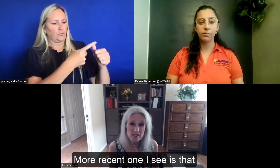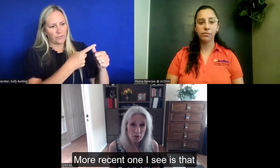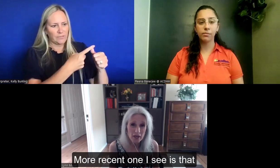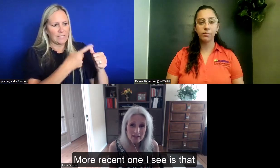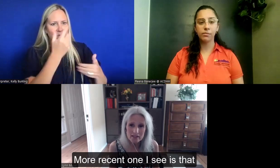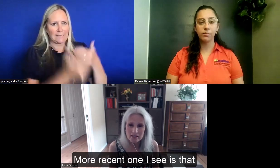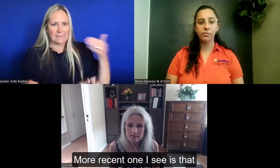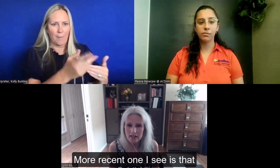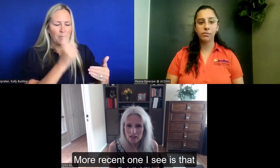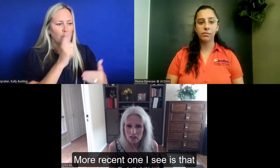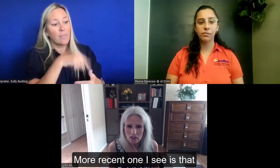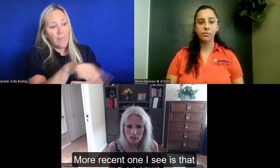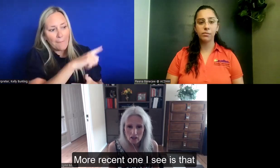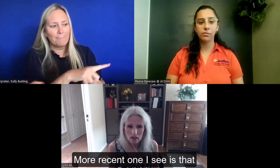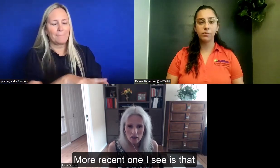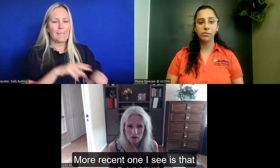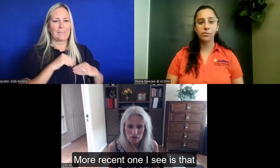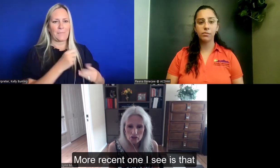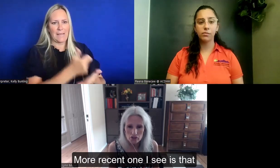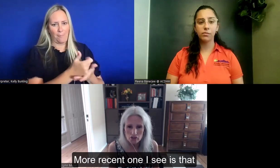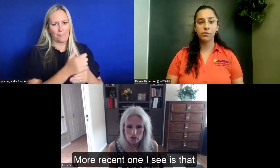More recent one I see is that